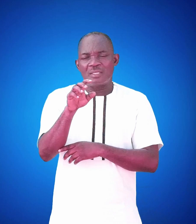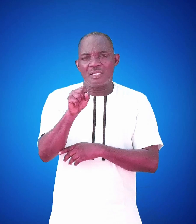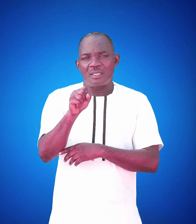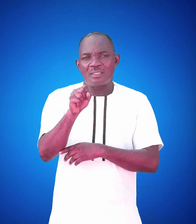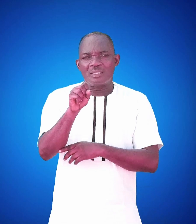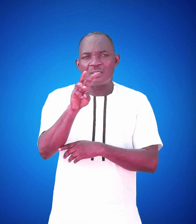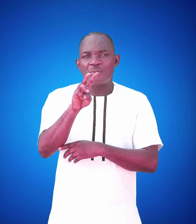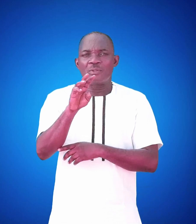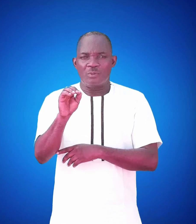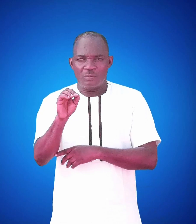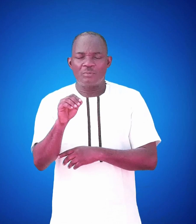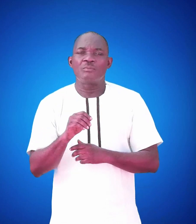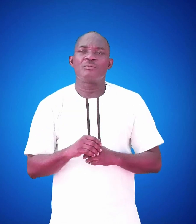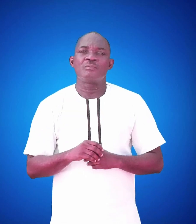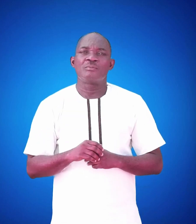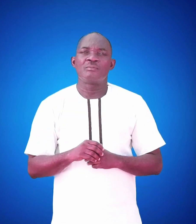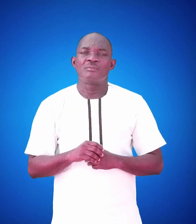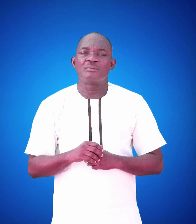DSWOs.